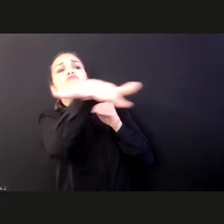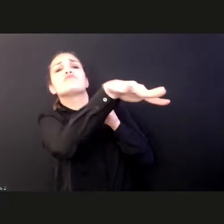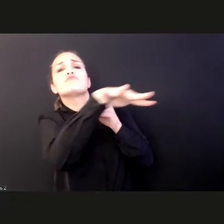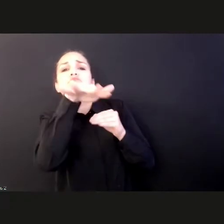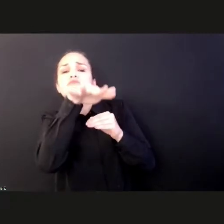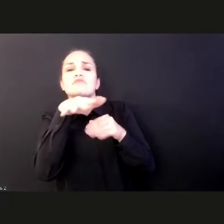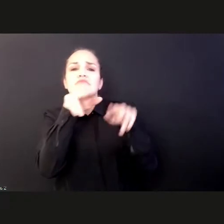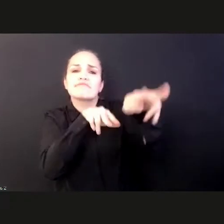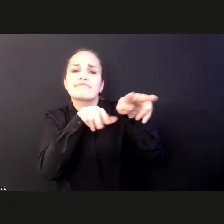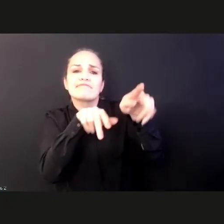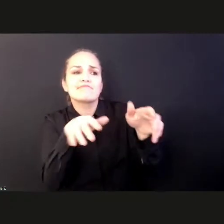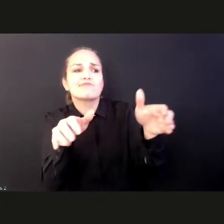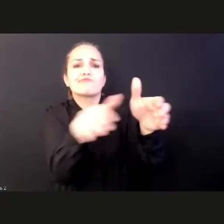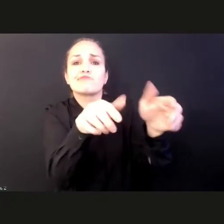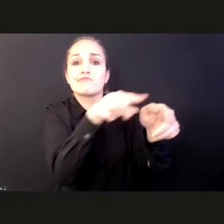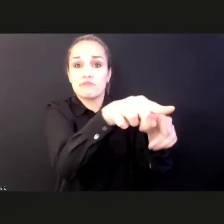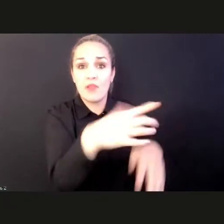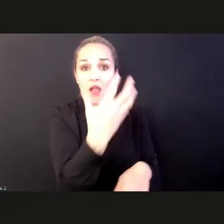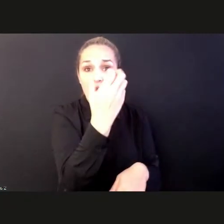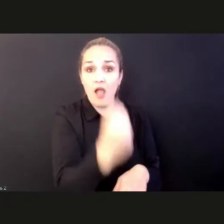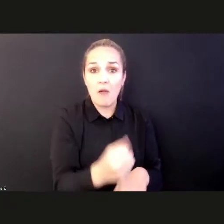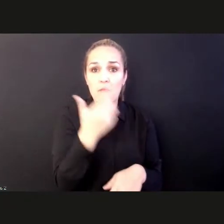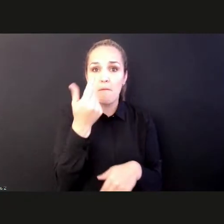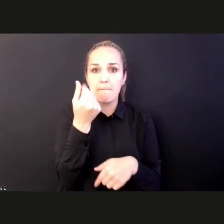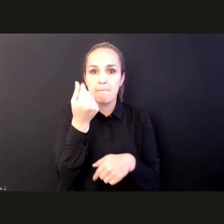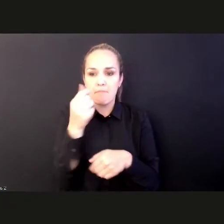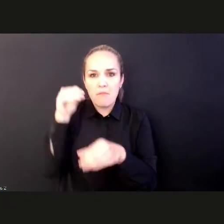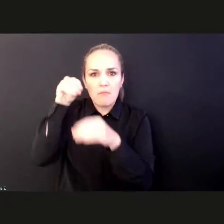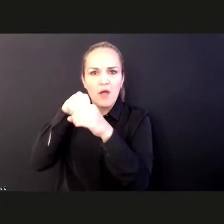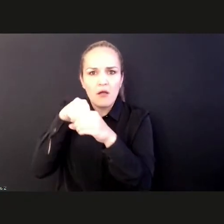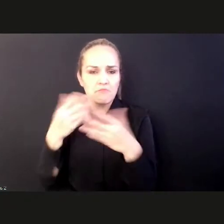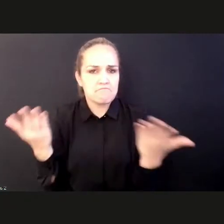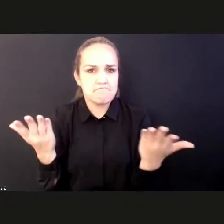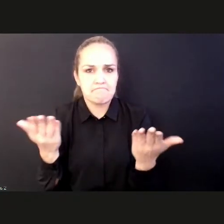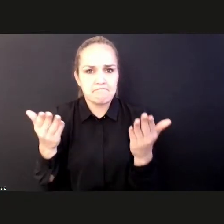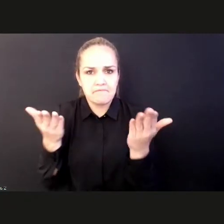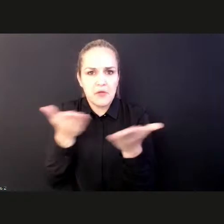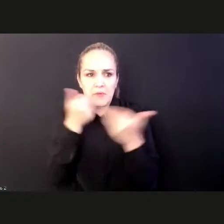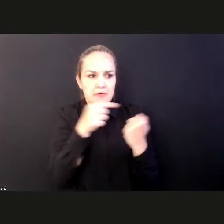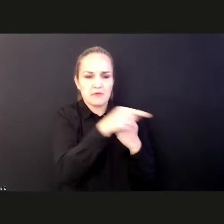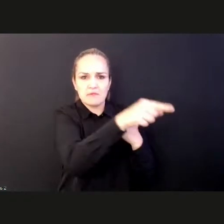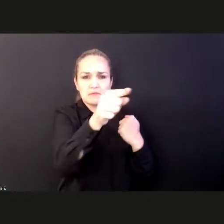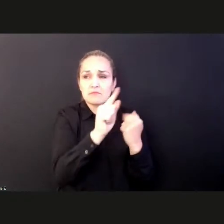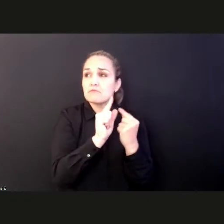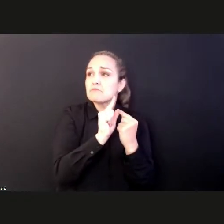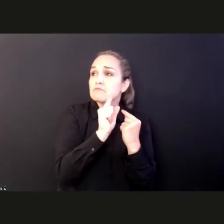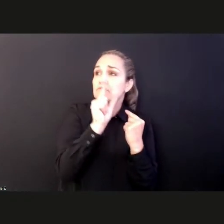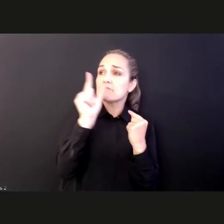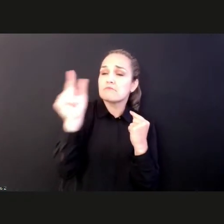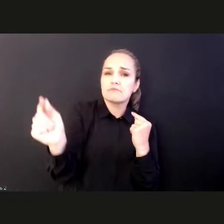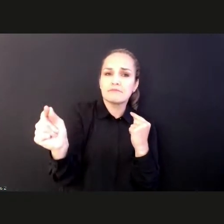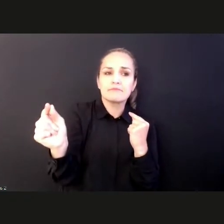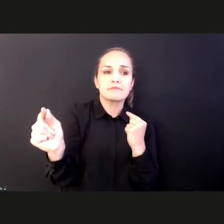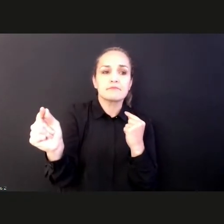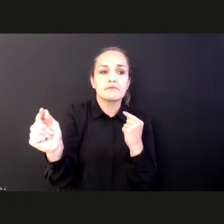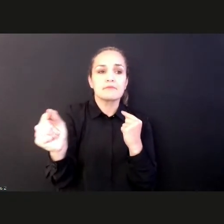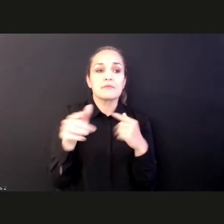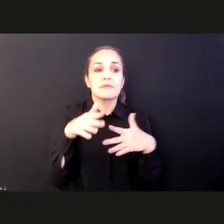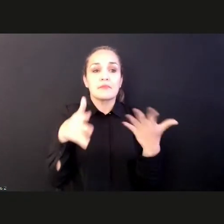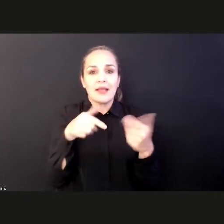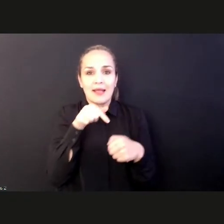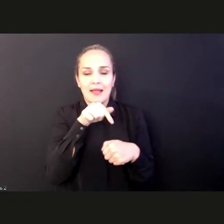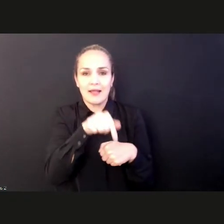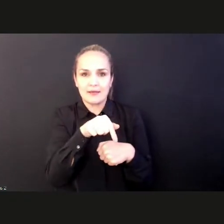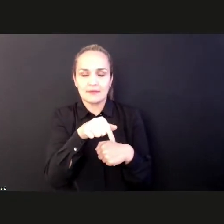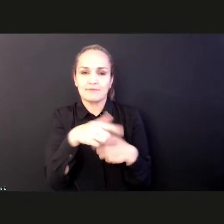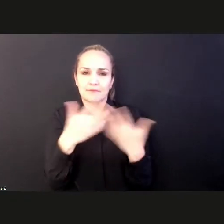lately targeting SMEs. But this also causes difficulty not only to acquire the technology